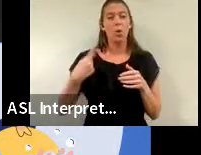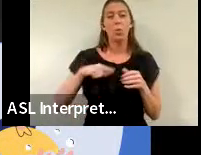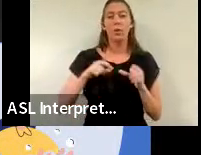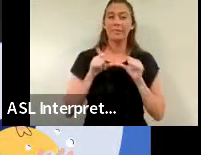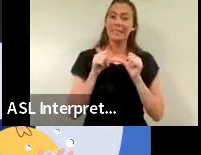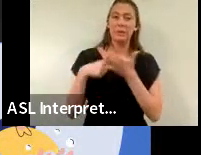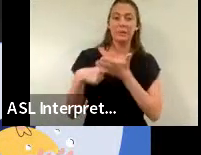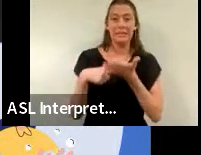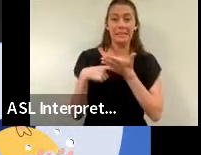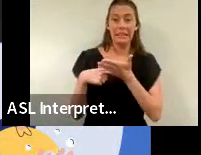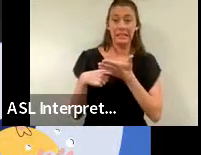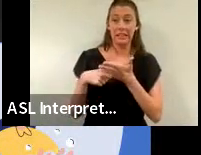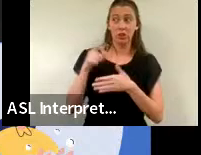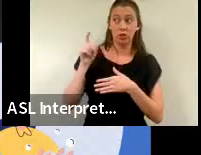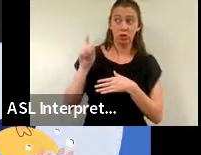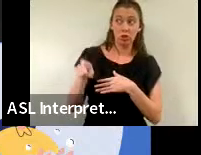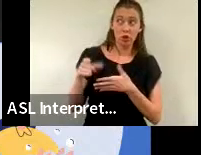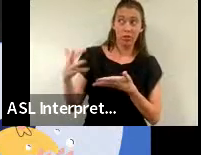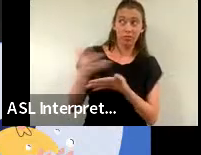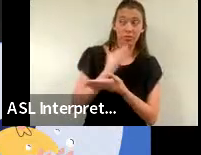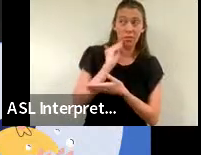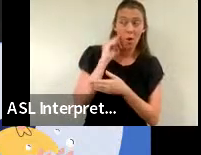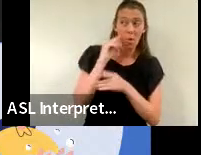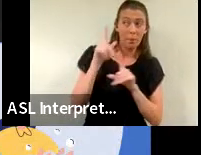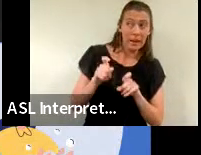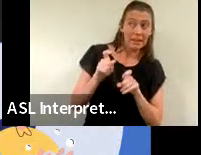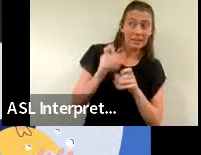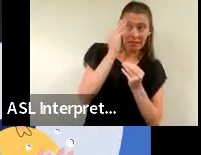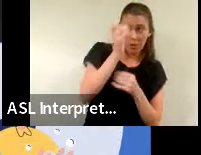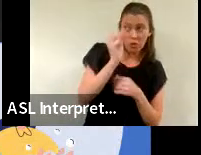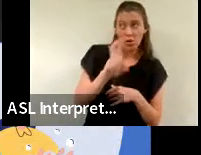benefit to it that we would want to take on.